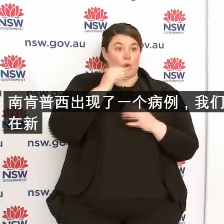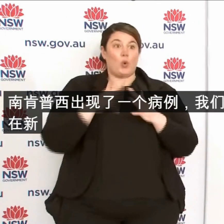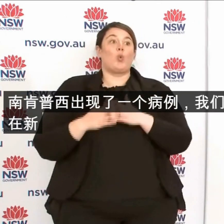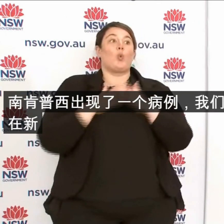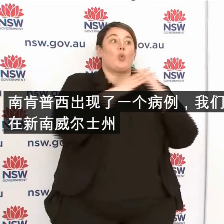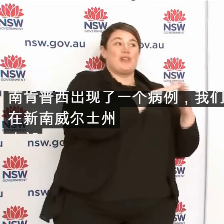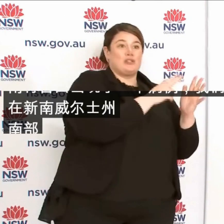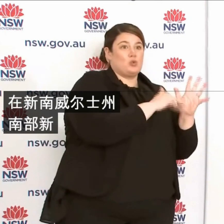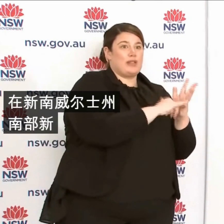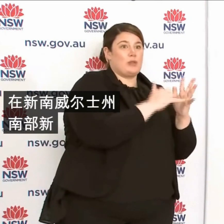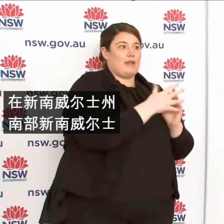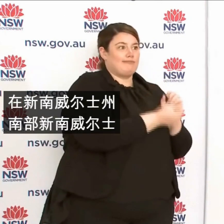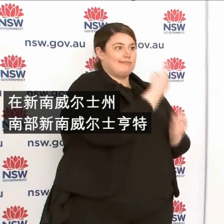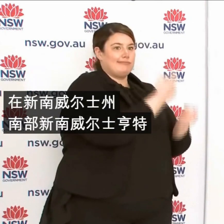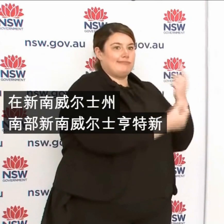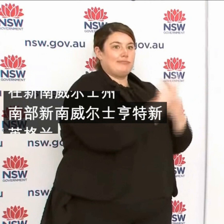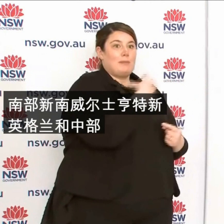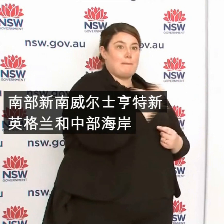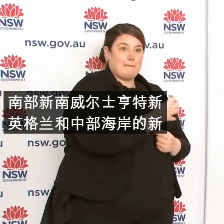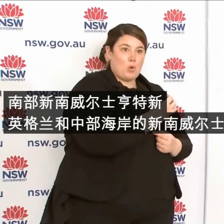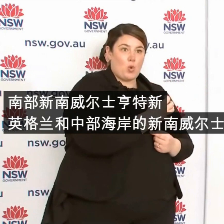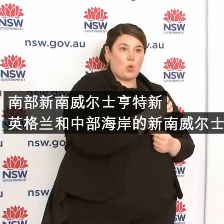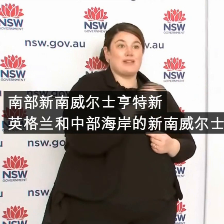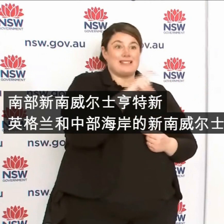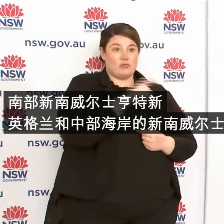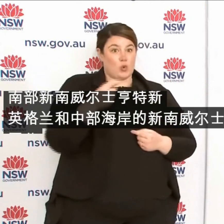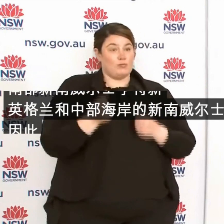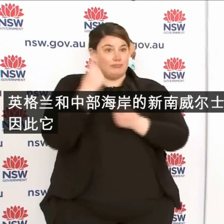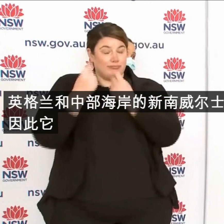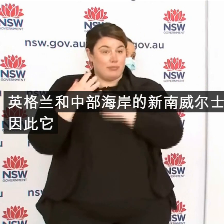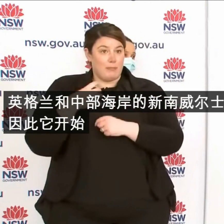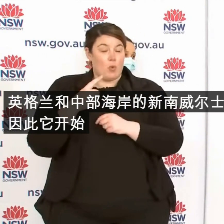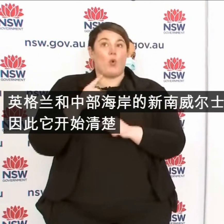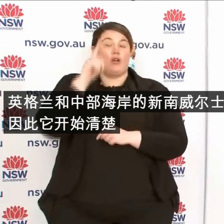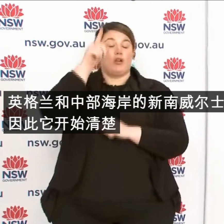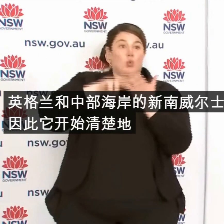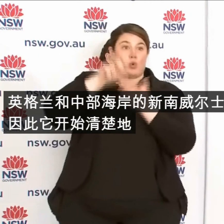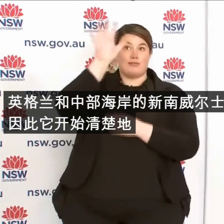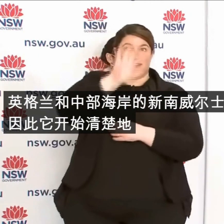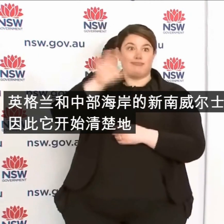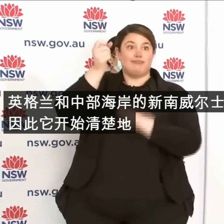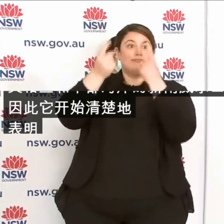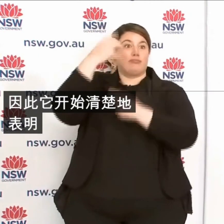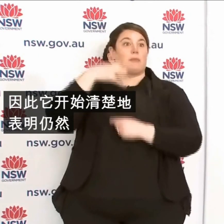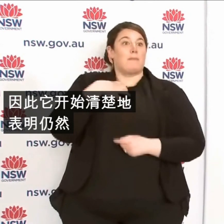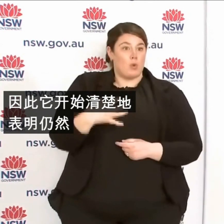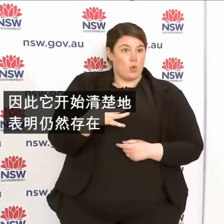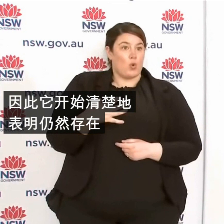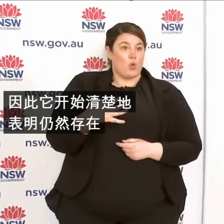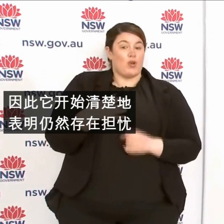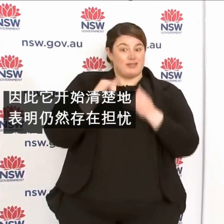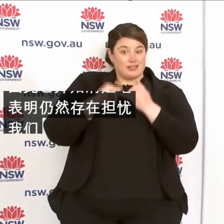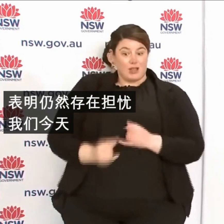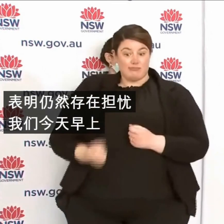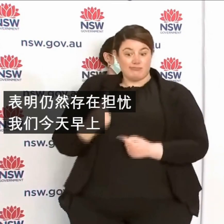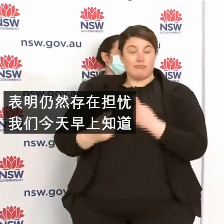New South Wales, in southern New South Wales, Hunter, New England and the Central Coast. So therefore it's starting to show clearly that there are still